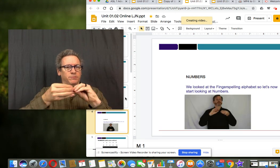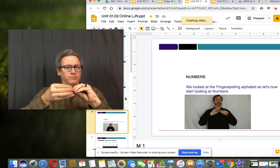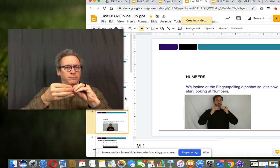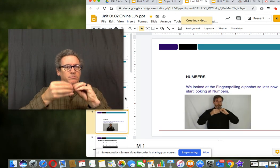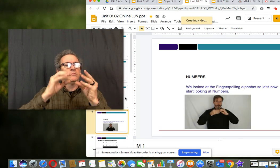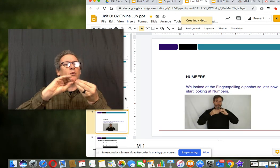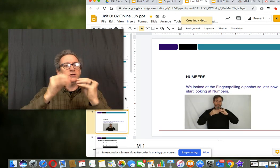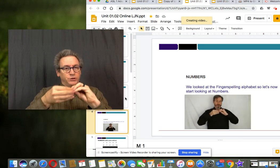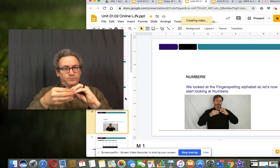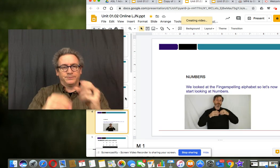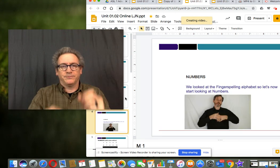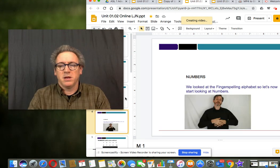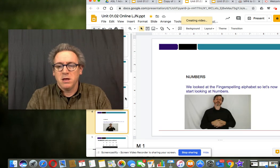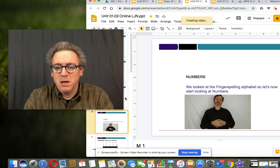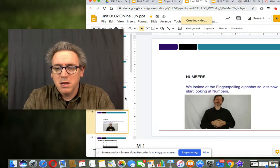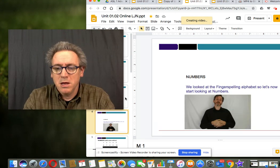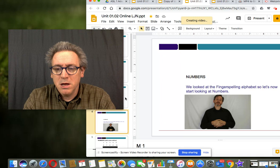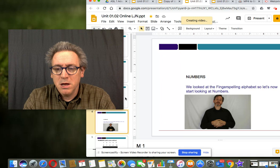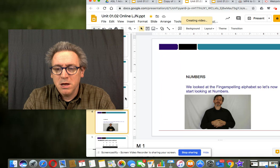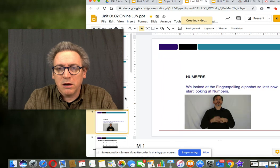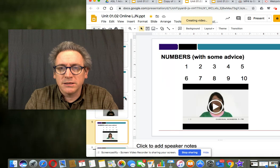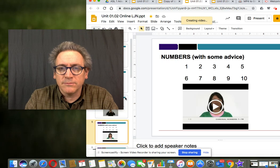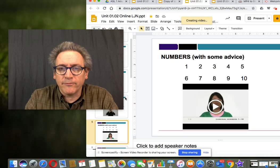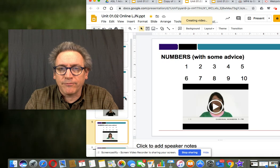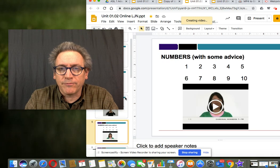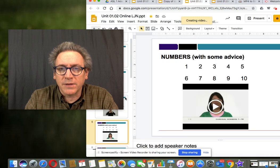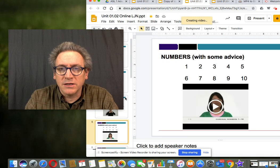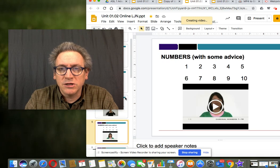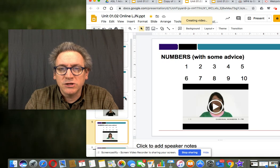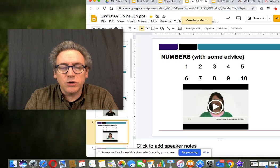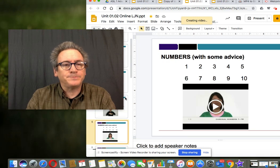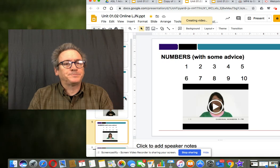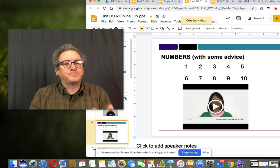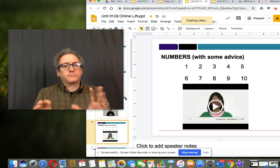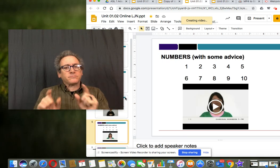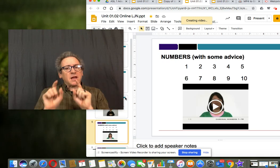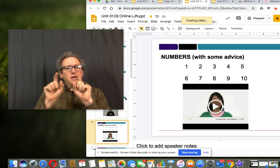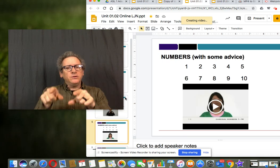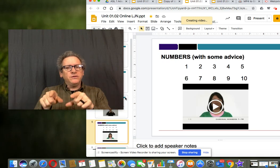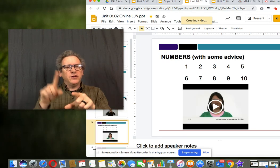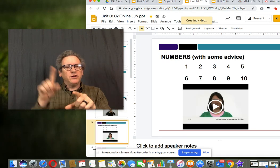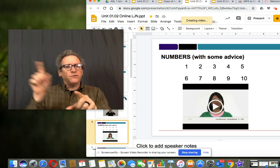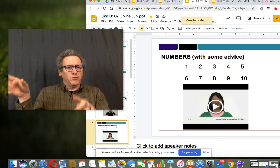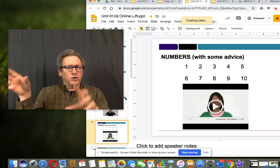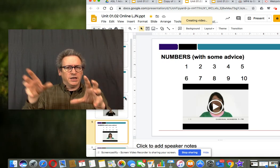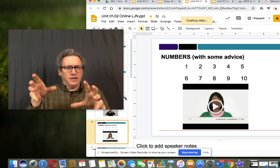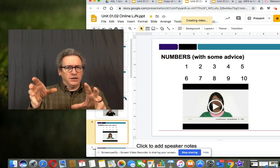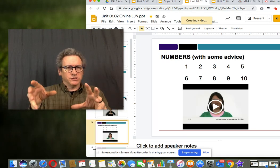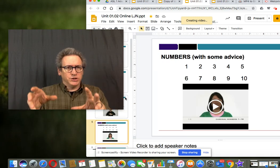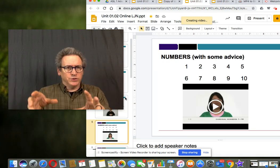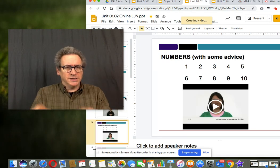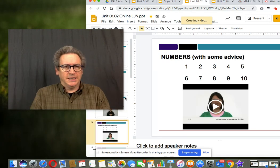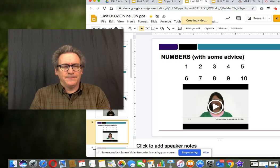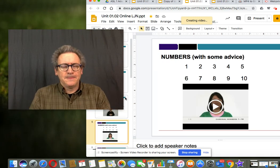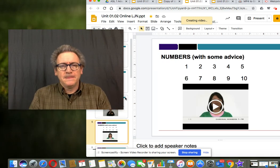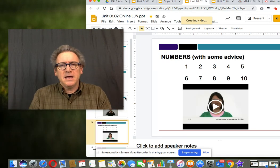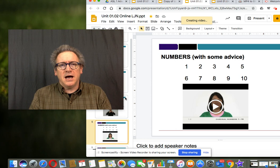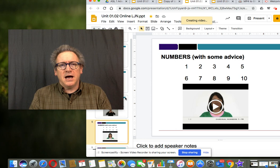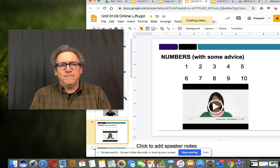number, 1, 2. All right. So I included the video from the book in here so you can